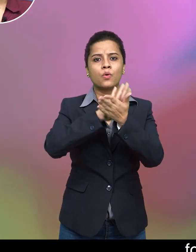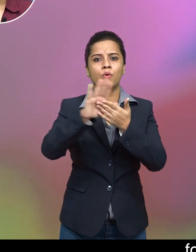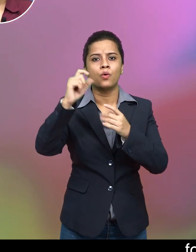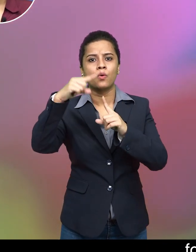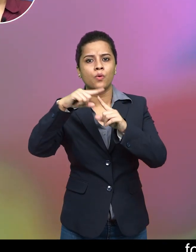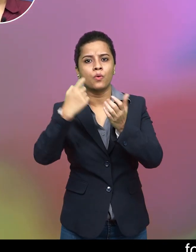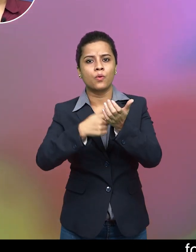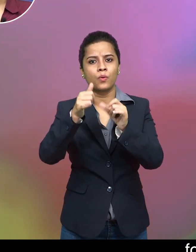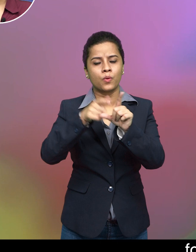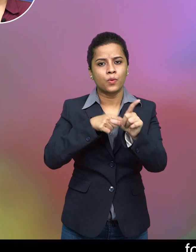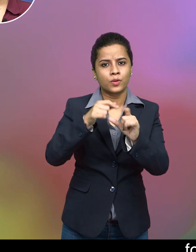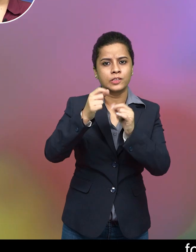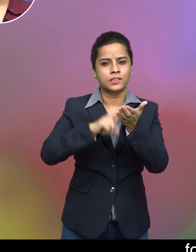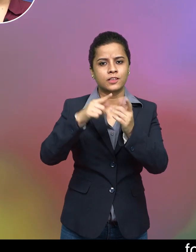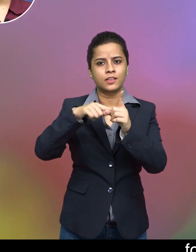for respiration?